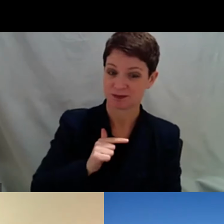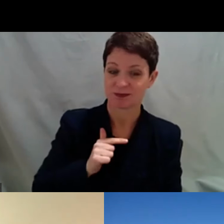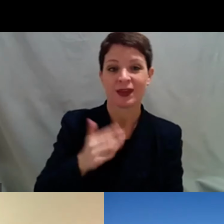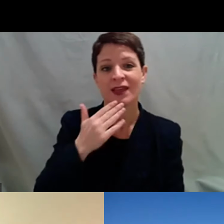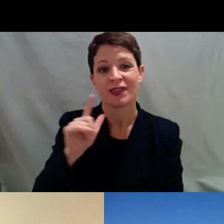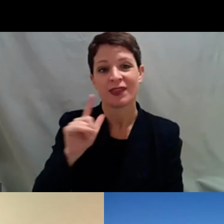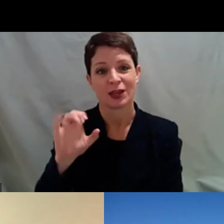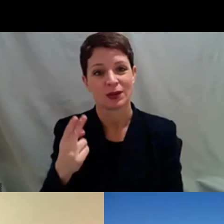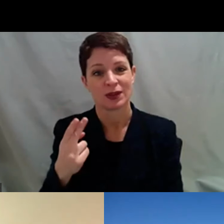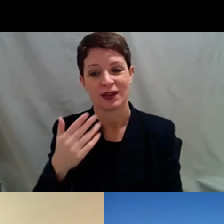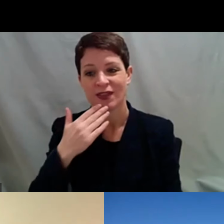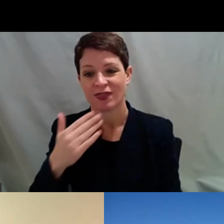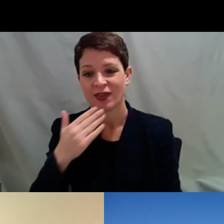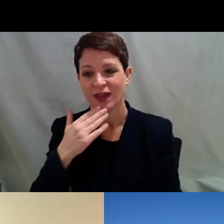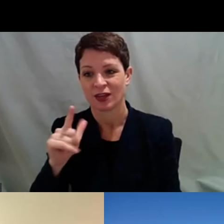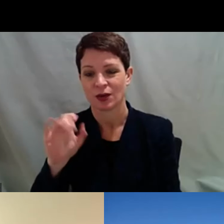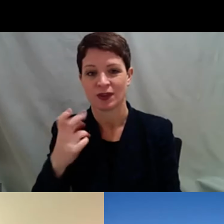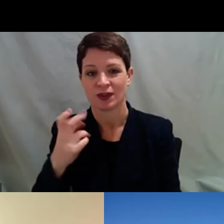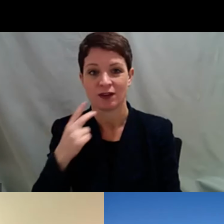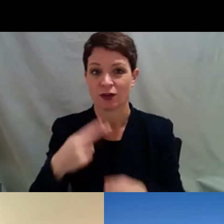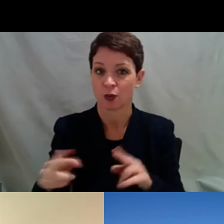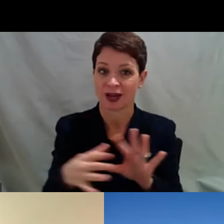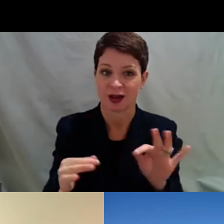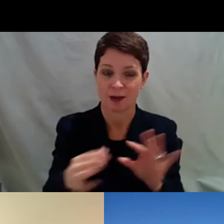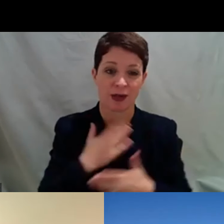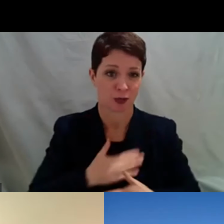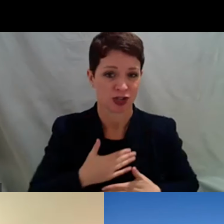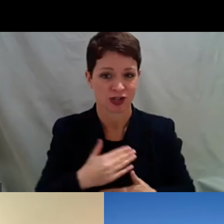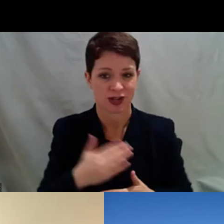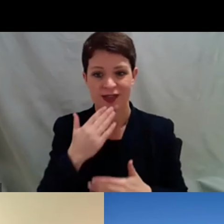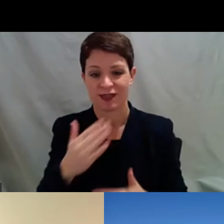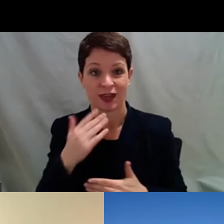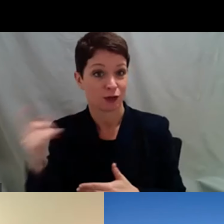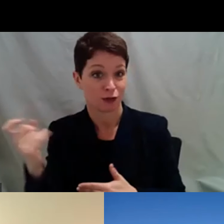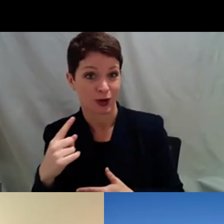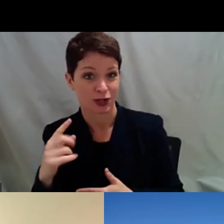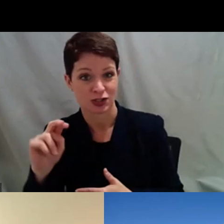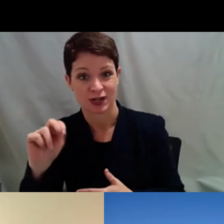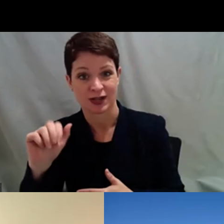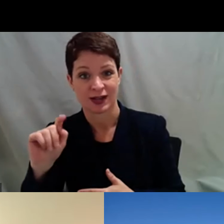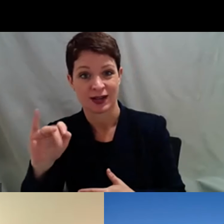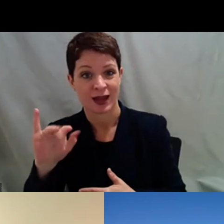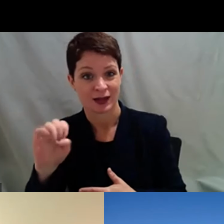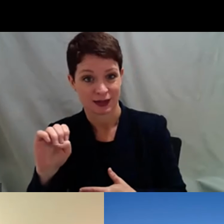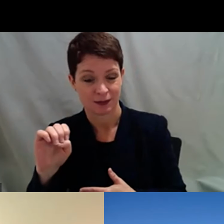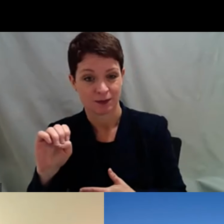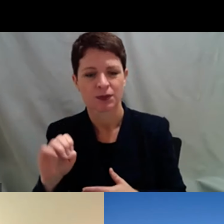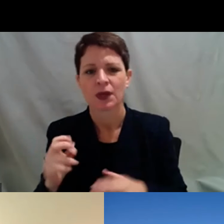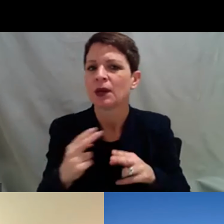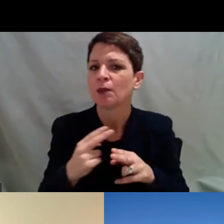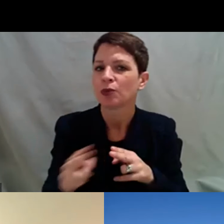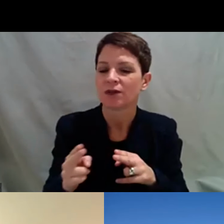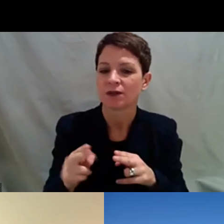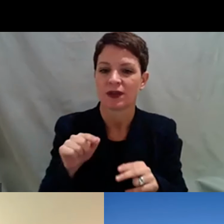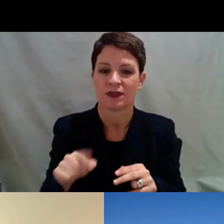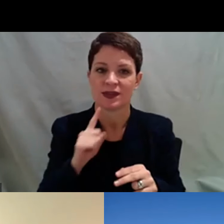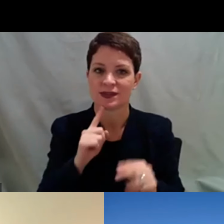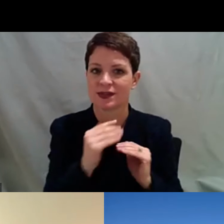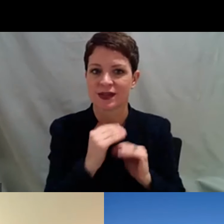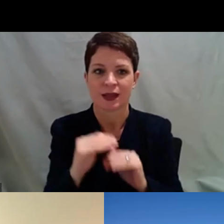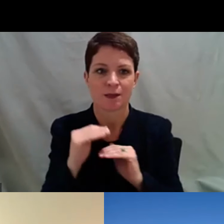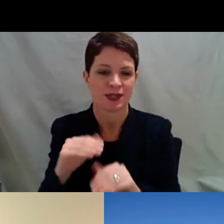Leah, and thank you, thank you, Leah, for the great comment. Appreciate it. And thank you, Natalie, for the question. Briefly, this is a limitation